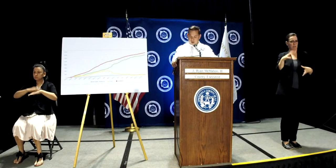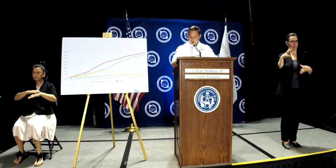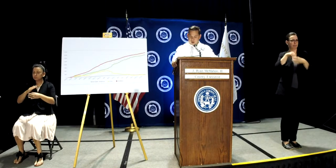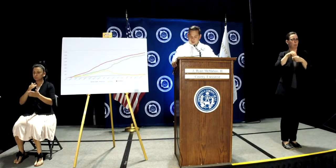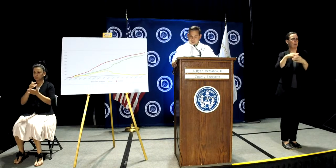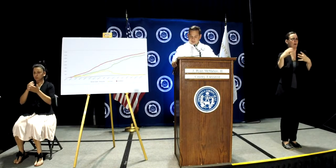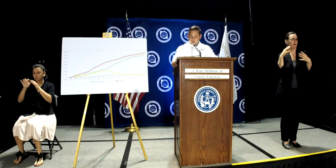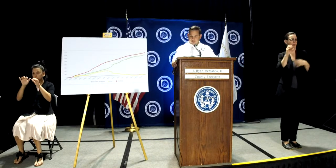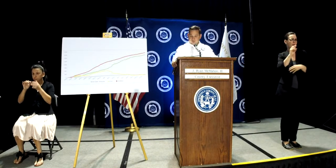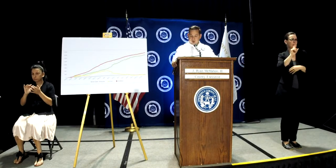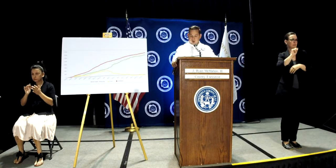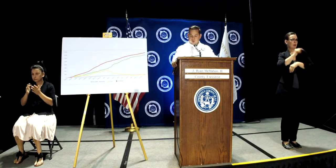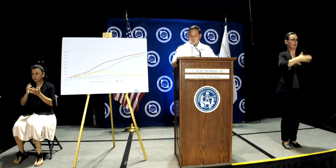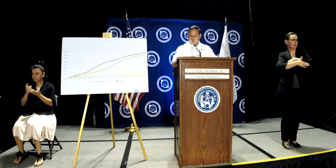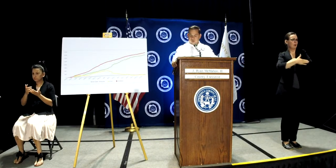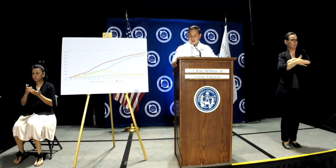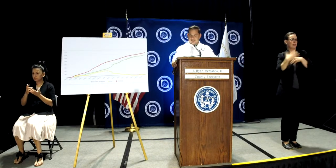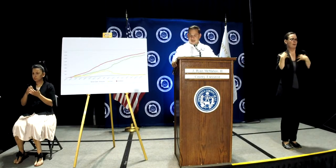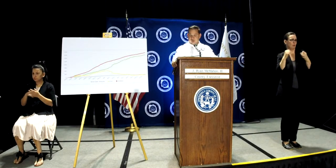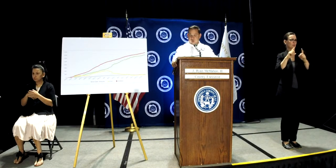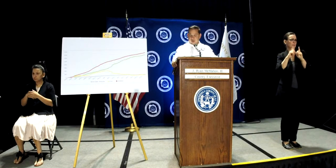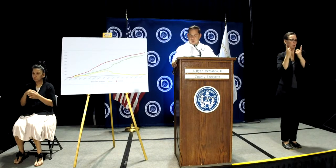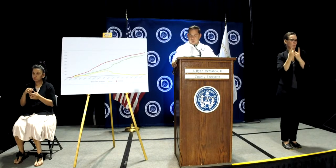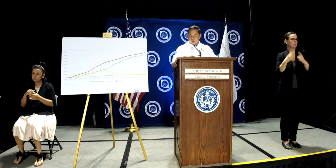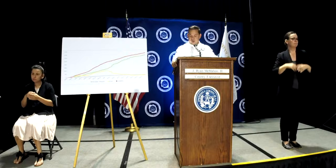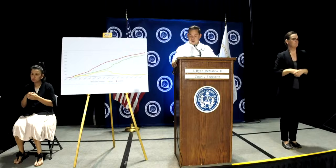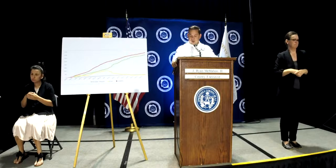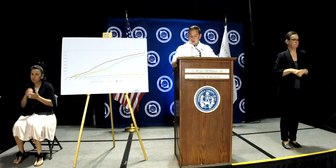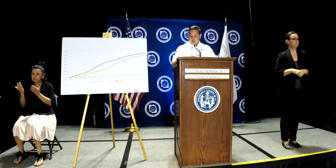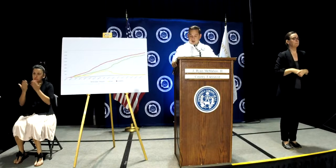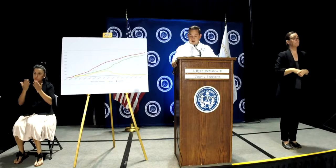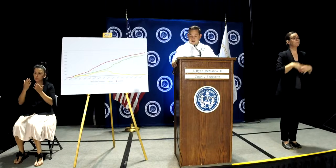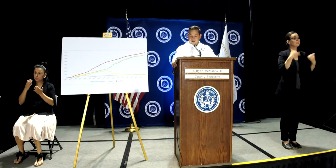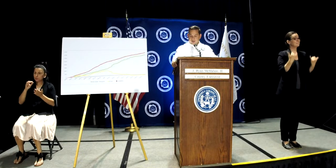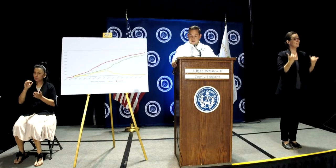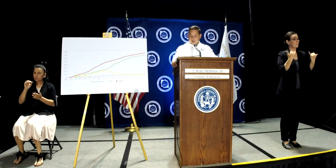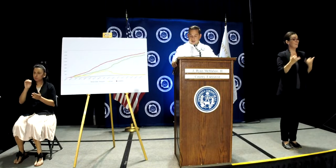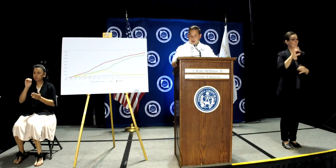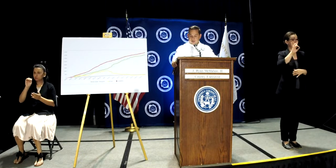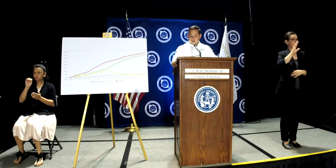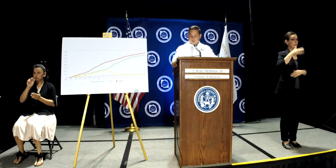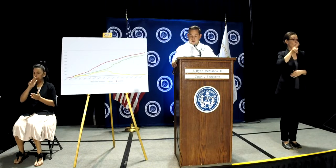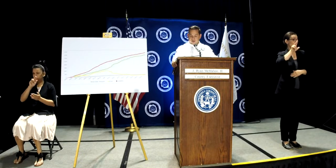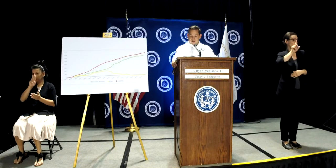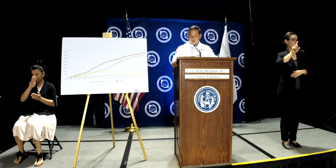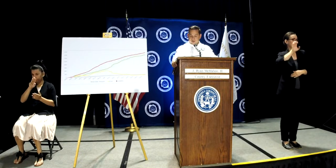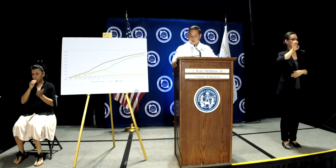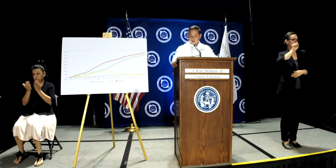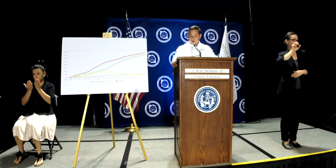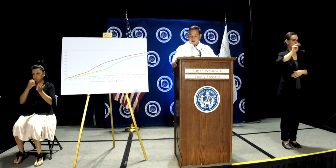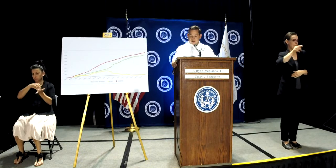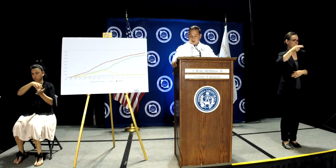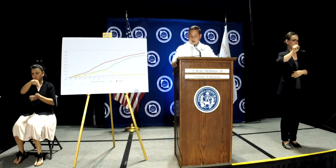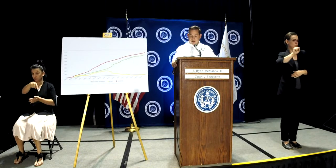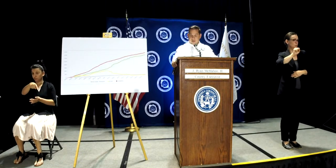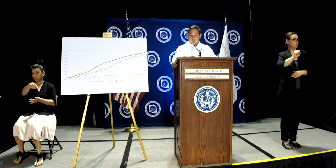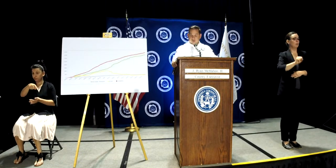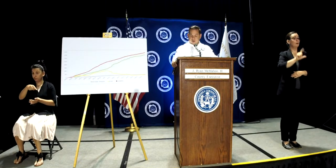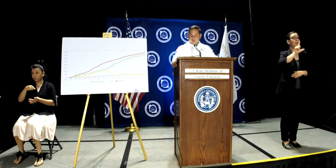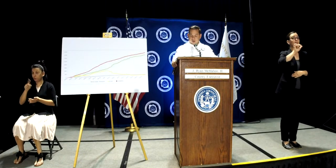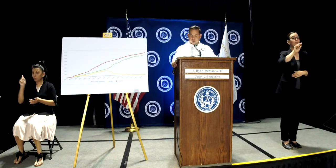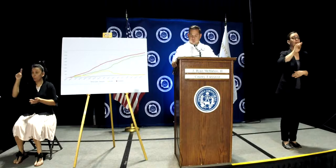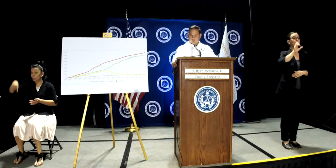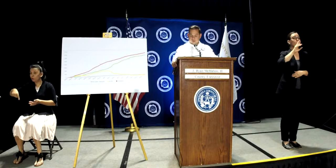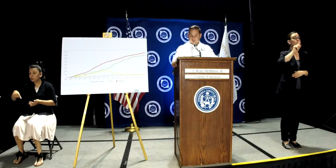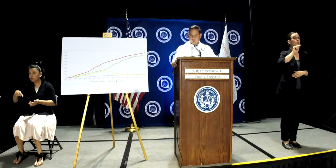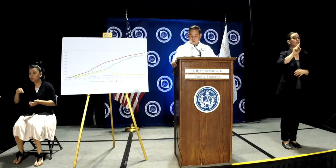districts testing. Tomorrow we will test at Jordan Elbridge, Skinny Atlas, and Marcellus at